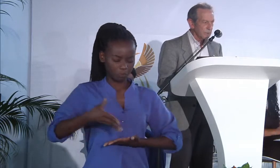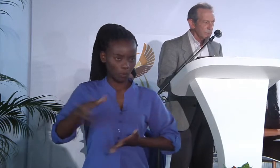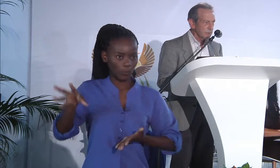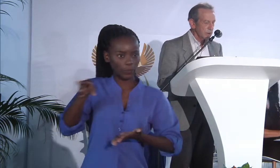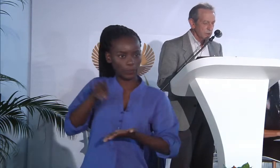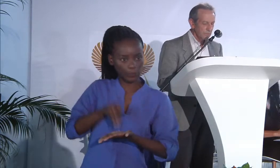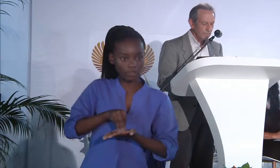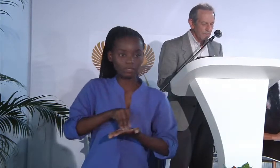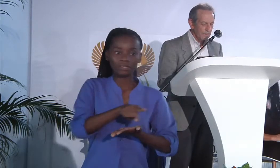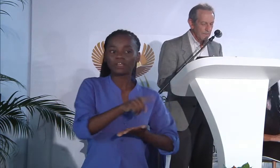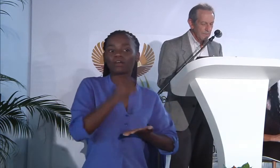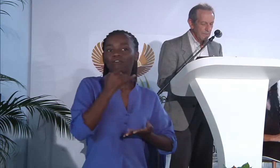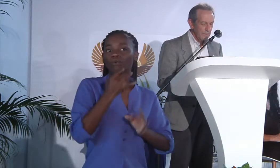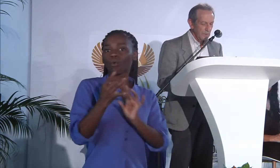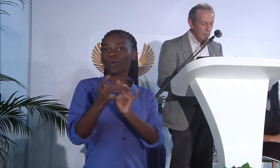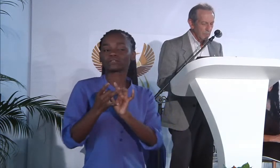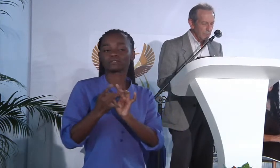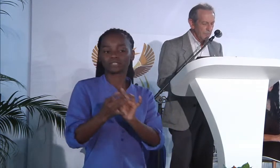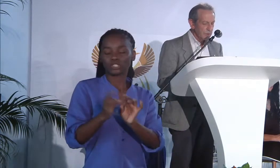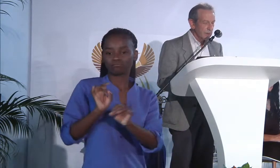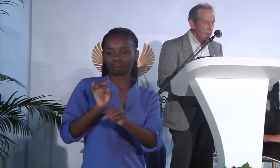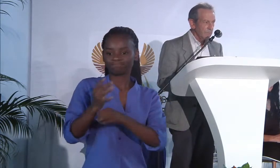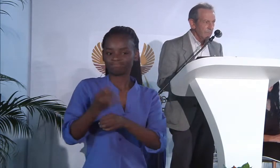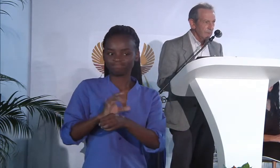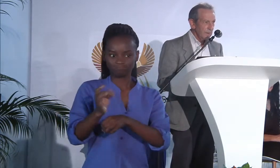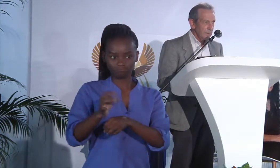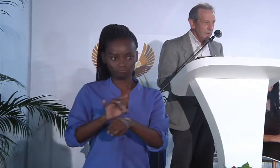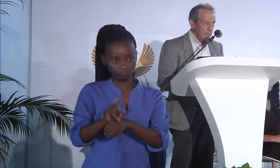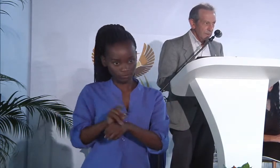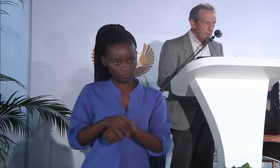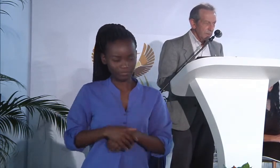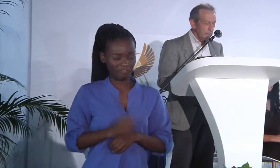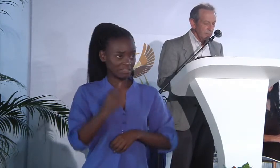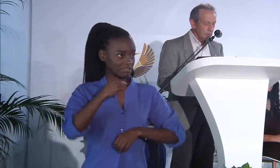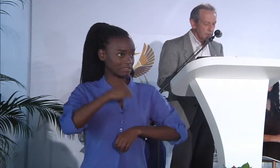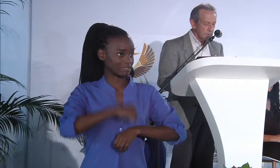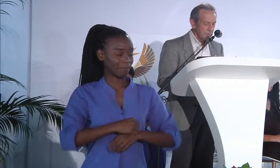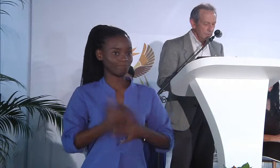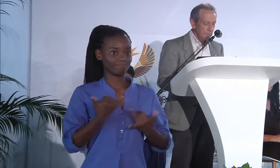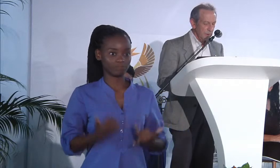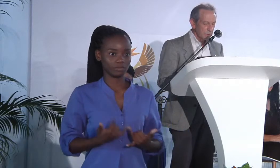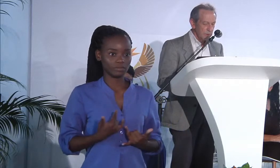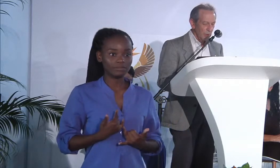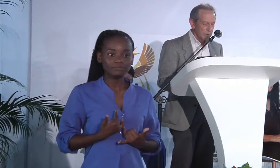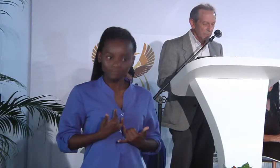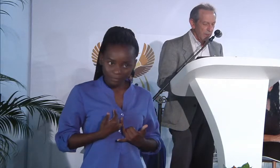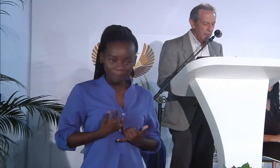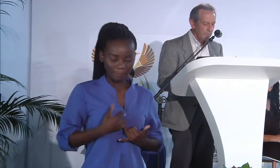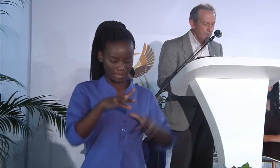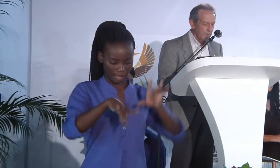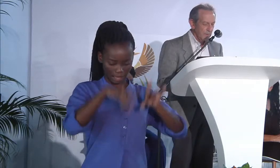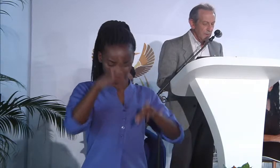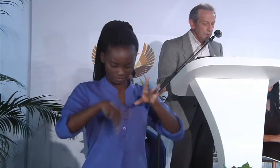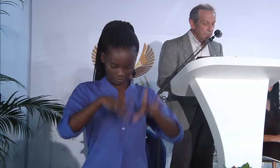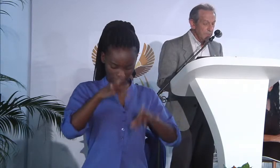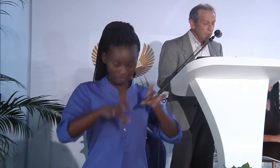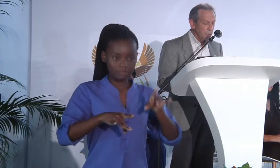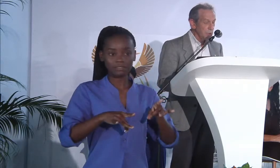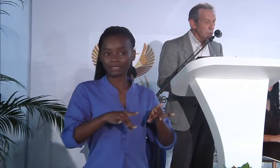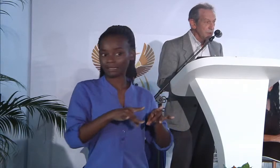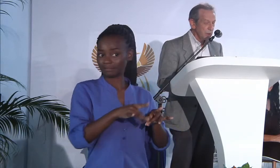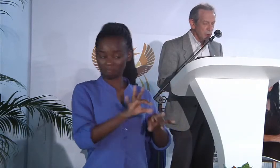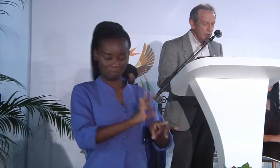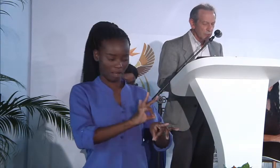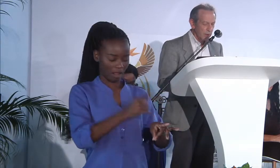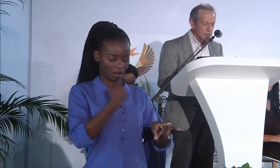extensive consultation. For the first time in editing this National Drug Master Plan, the people who